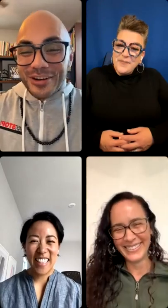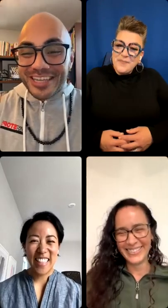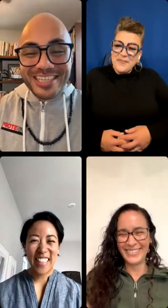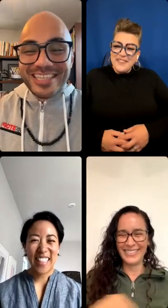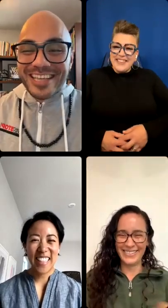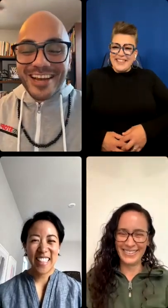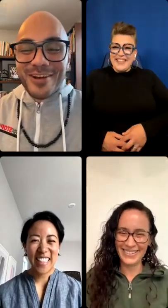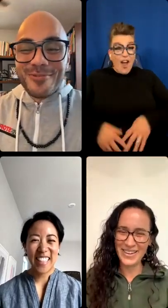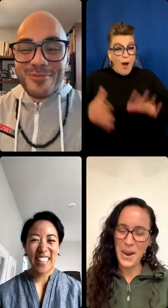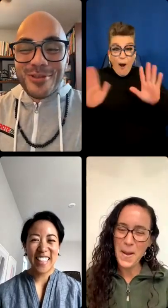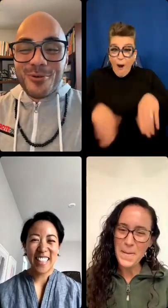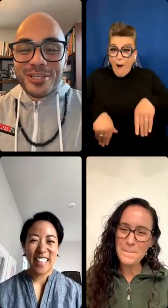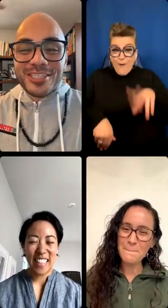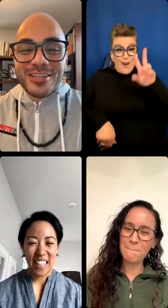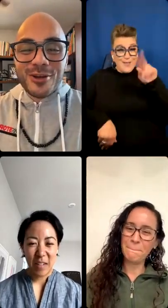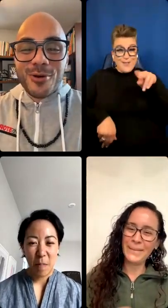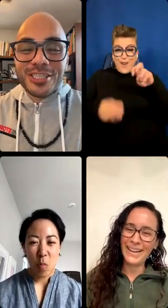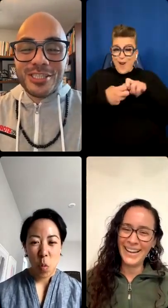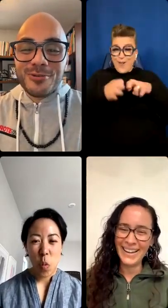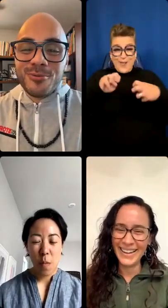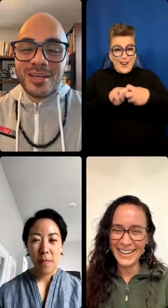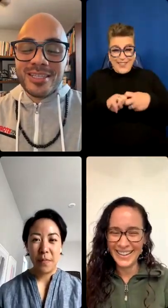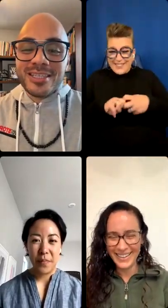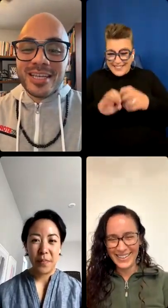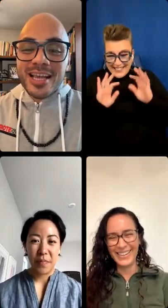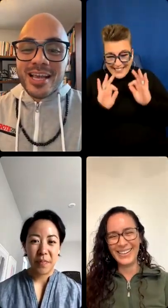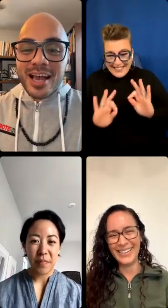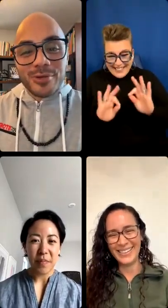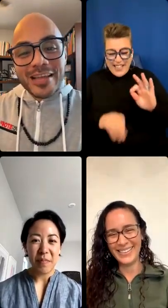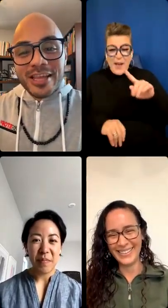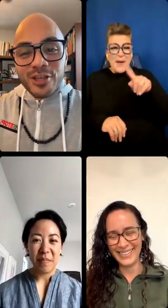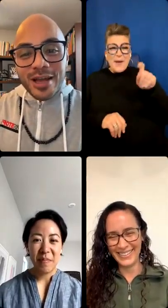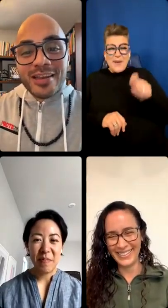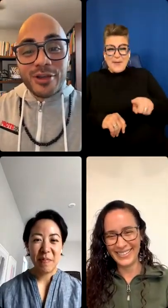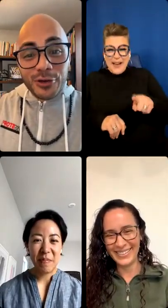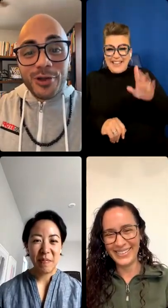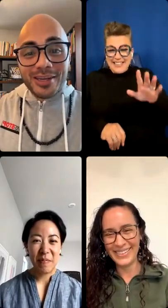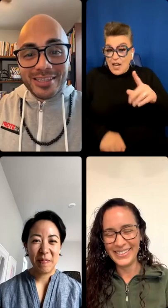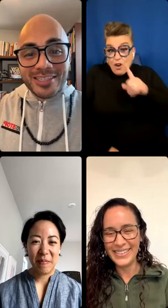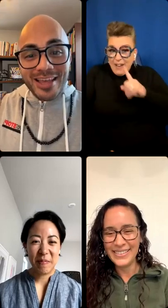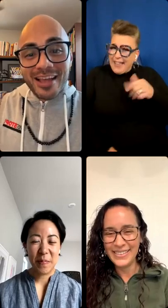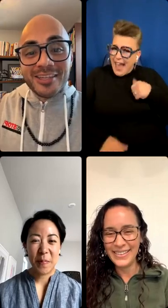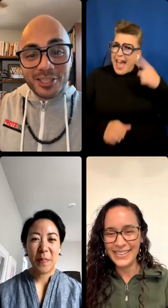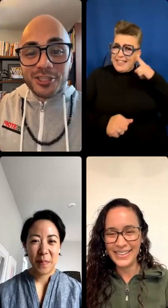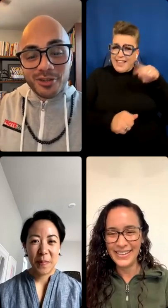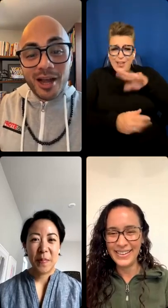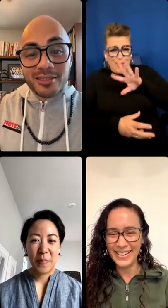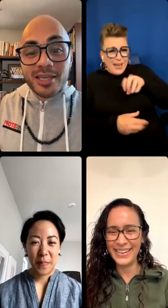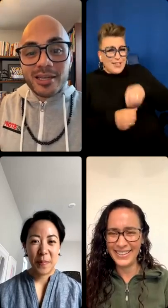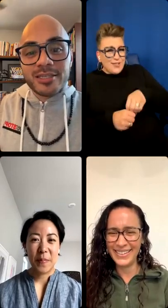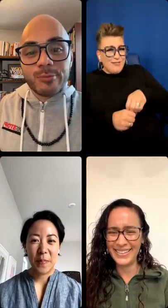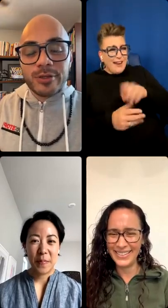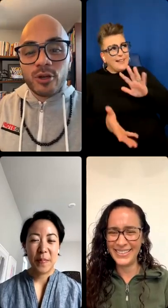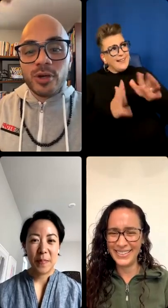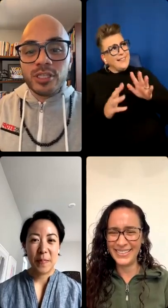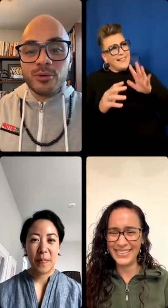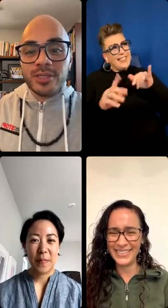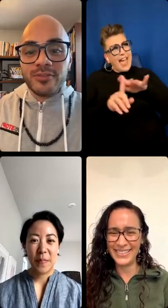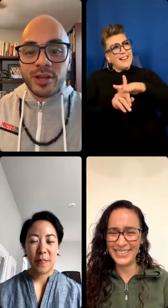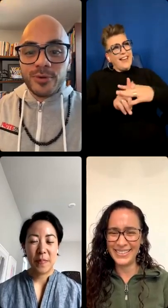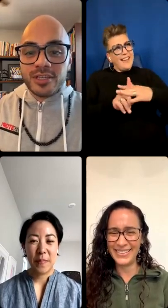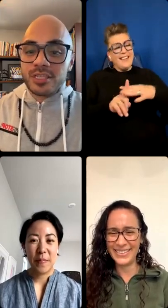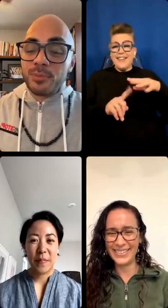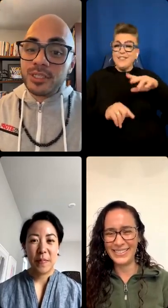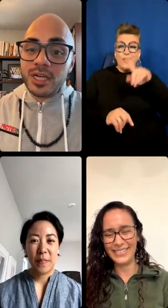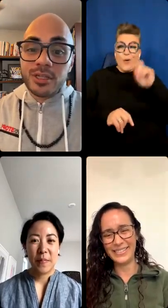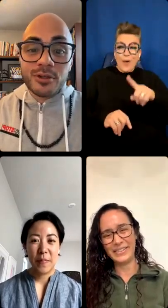No worries. The question was, which I think you kind of integrated into that additional context, but the question was